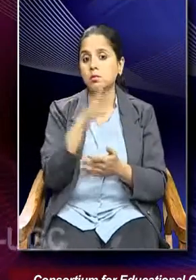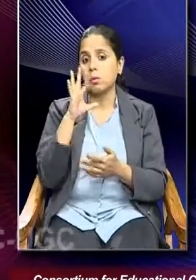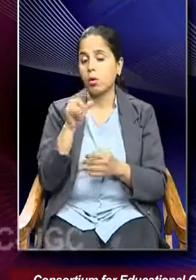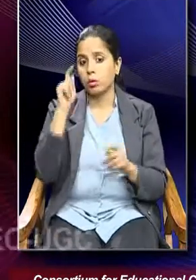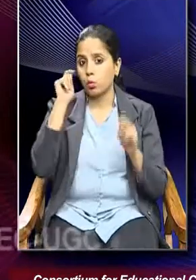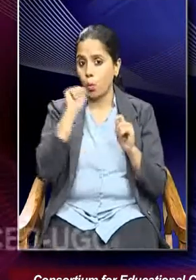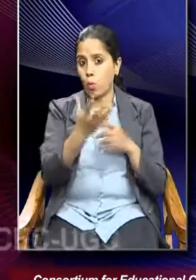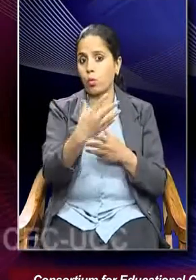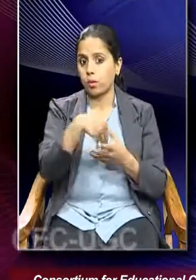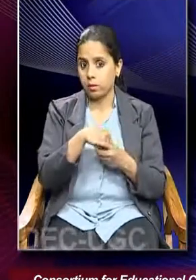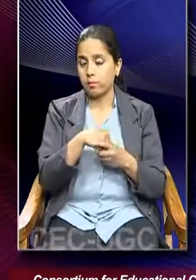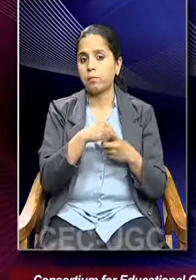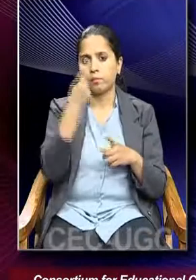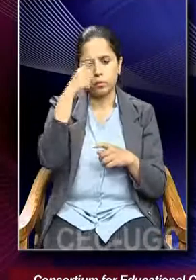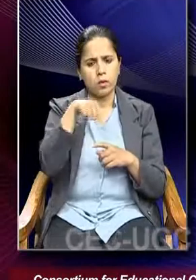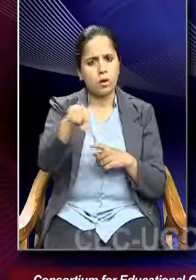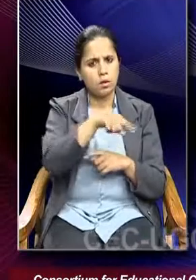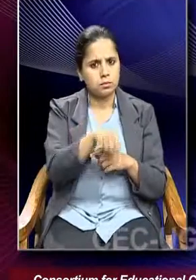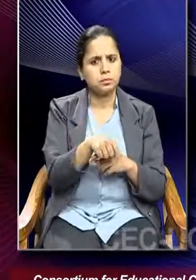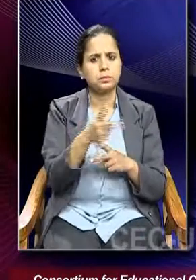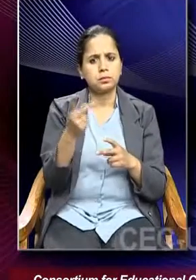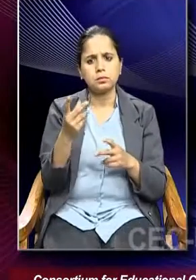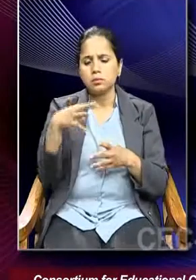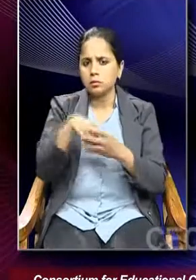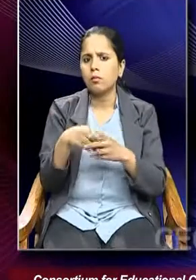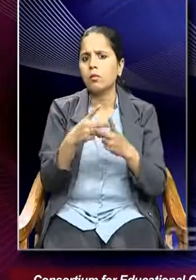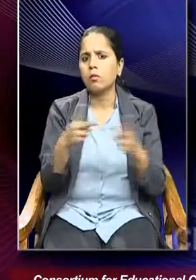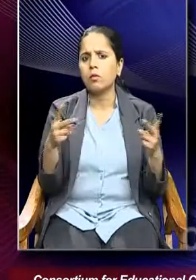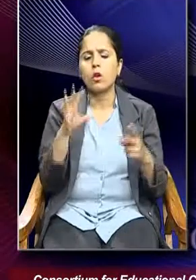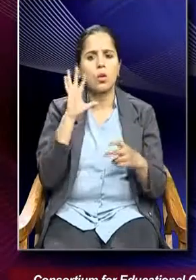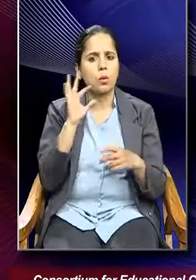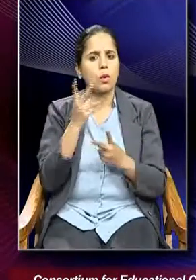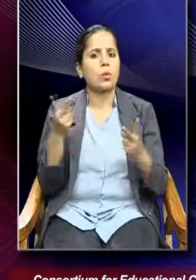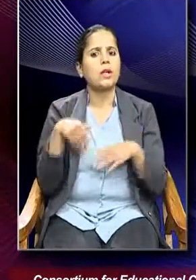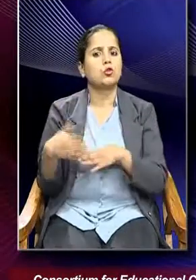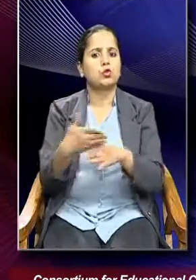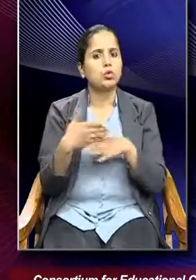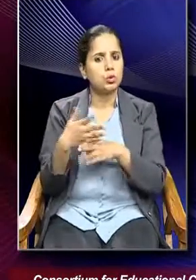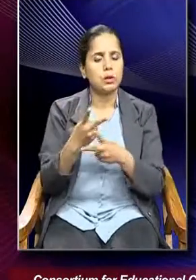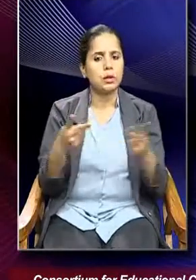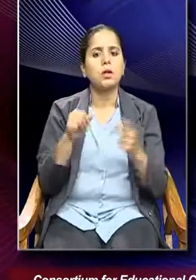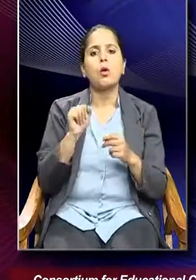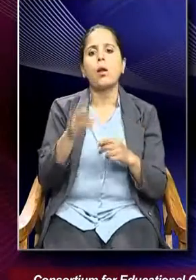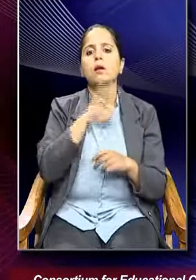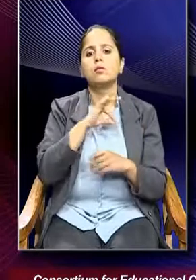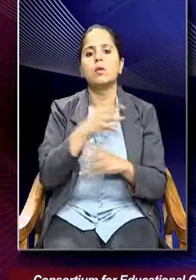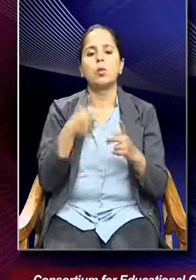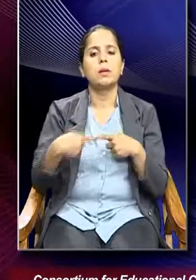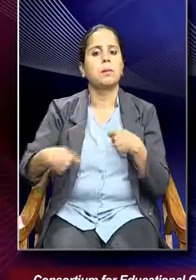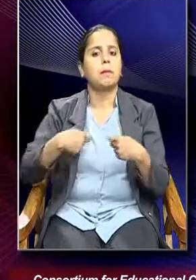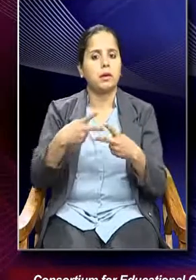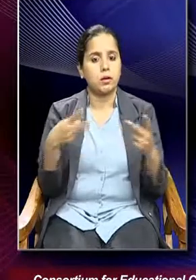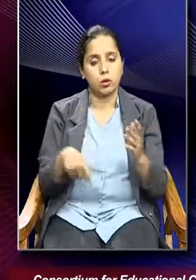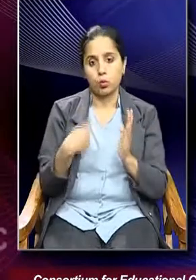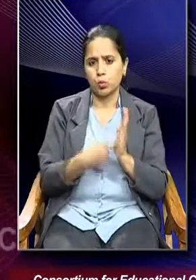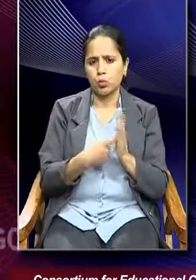this by comprising of significant share of gains from the trade. The rules should